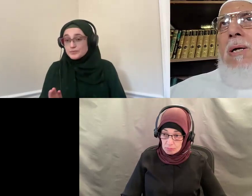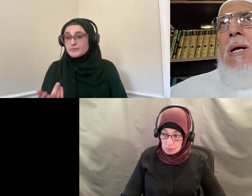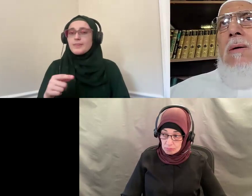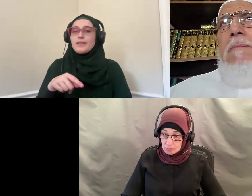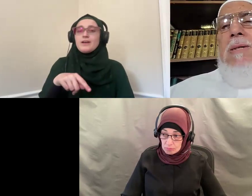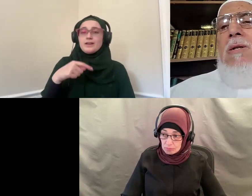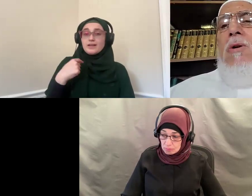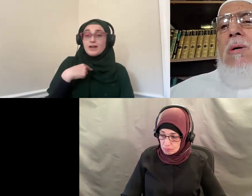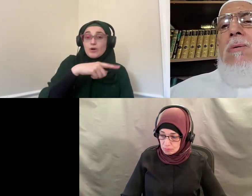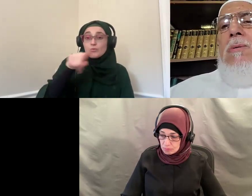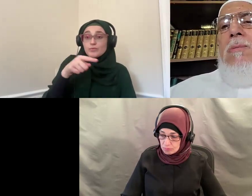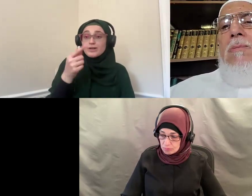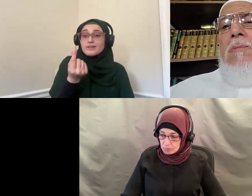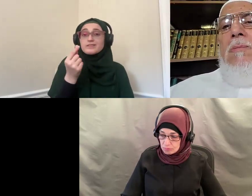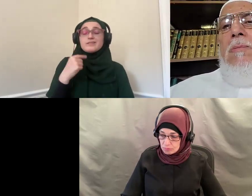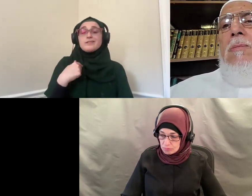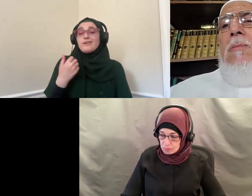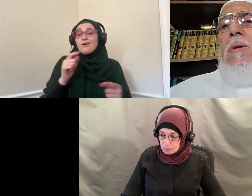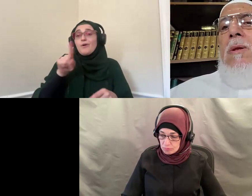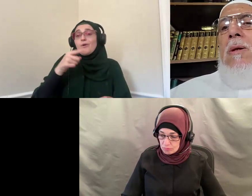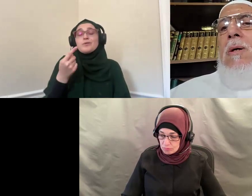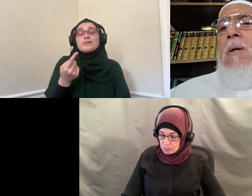only Allah makes it grow.